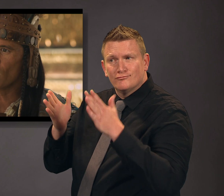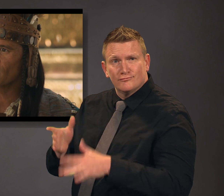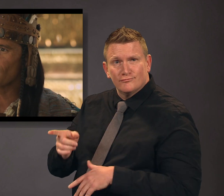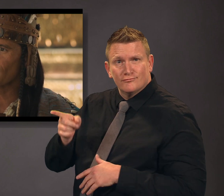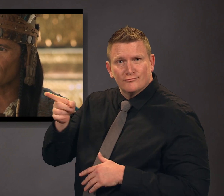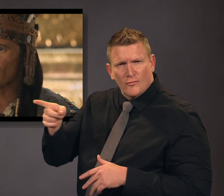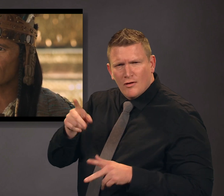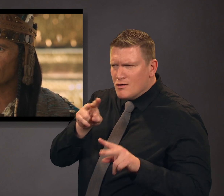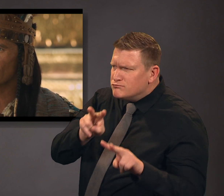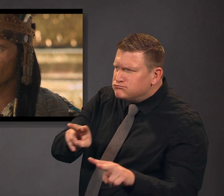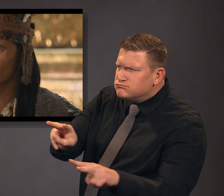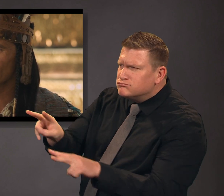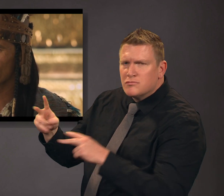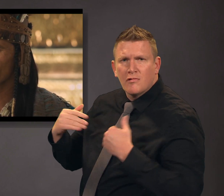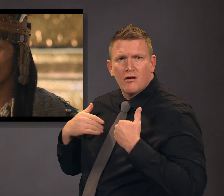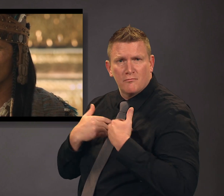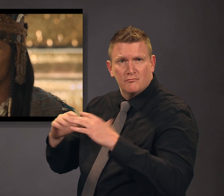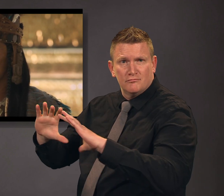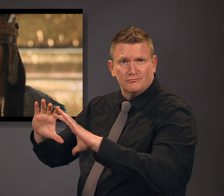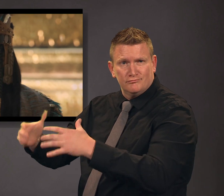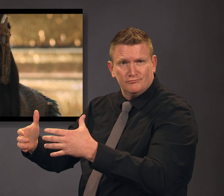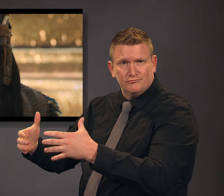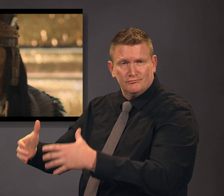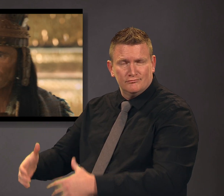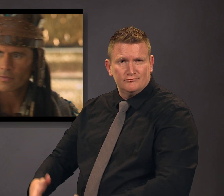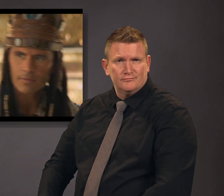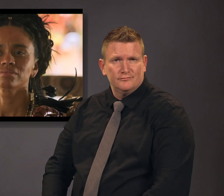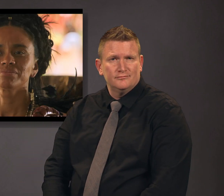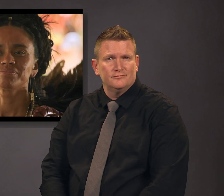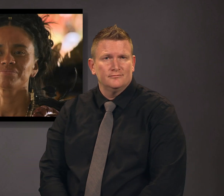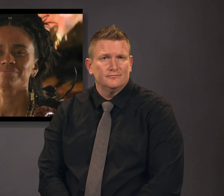to watch my flocks.